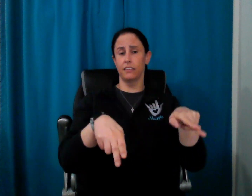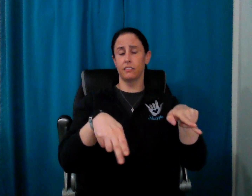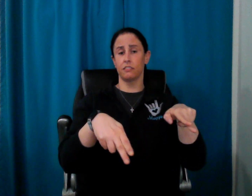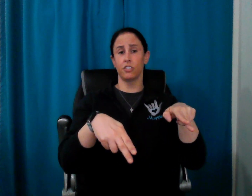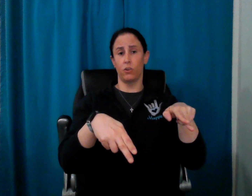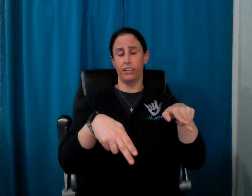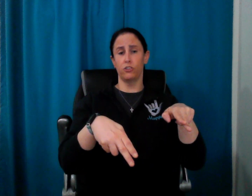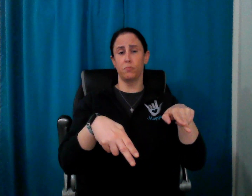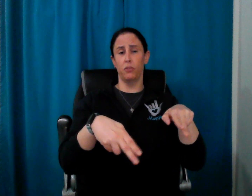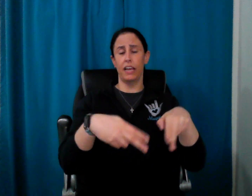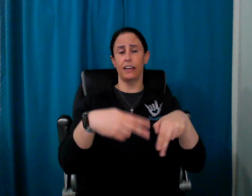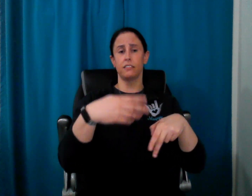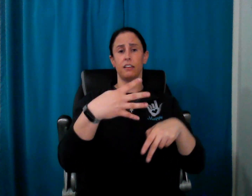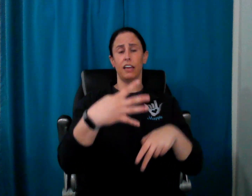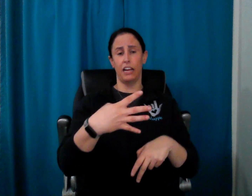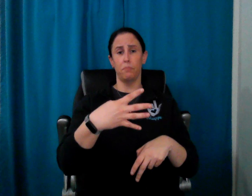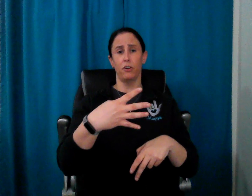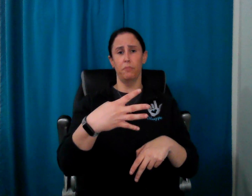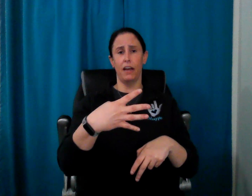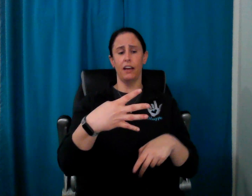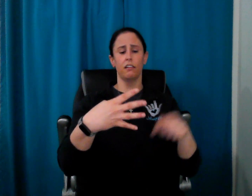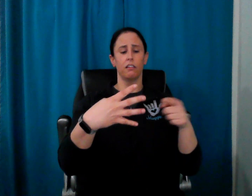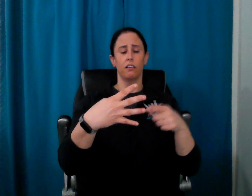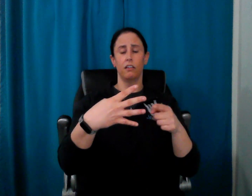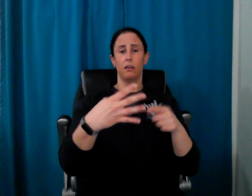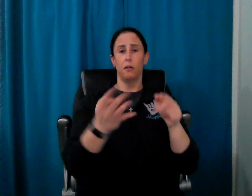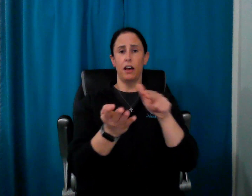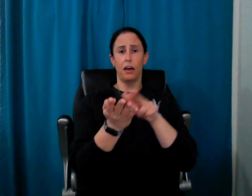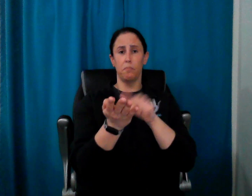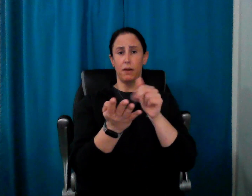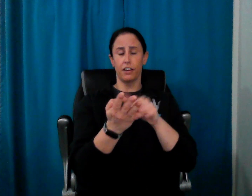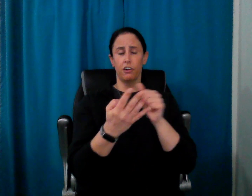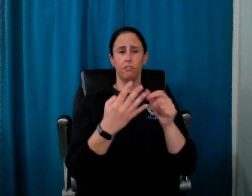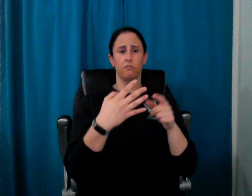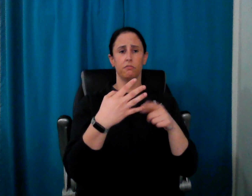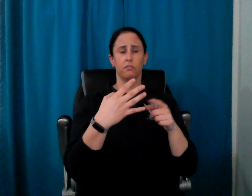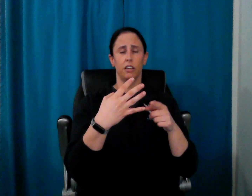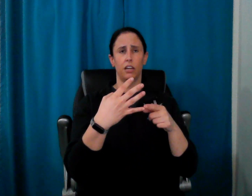eggs. So I used both hands and I put it back. Butter,